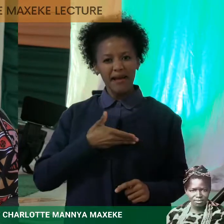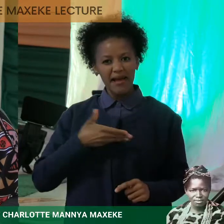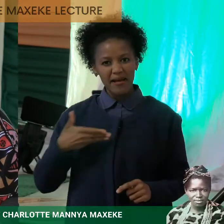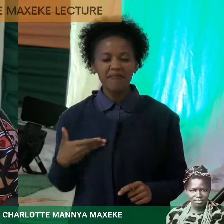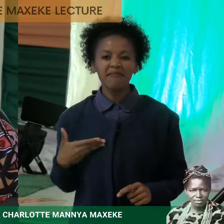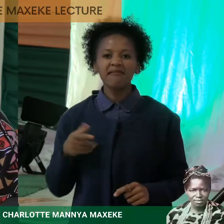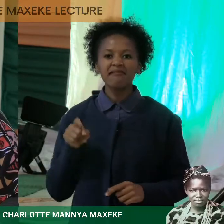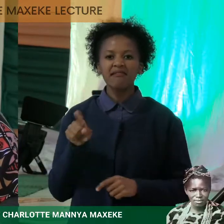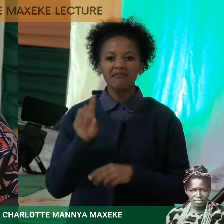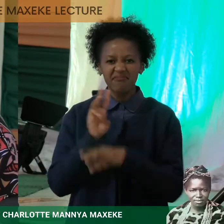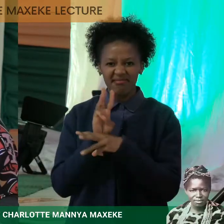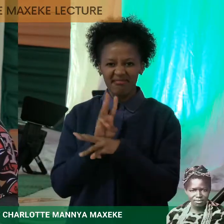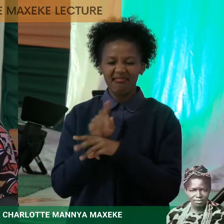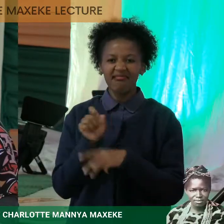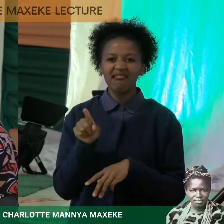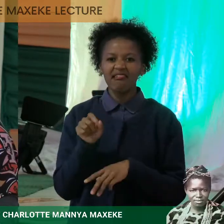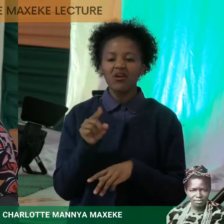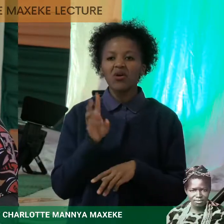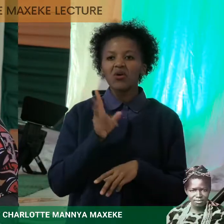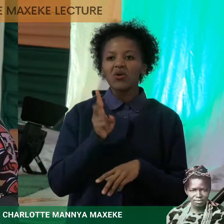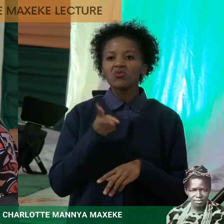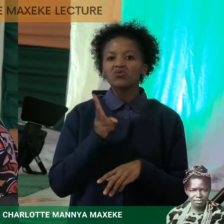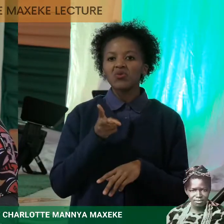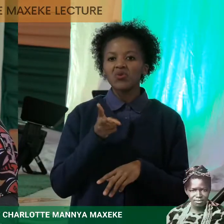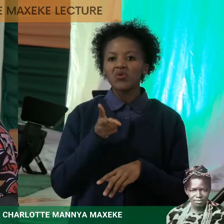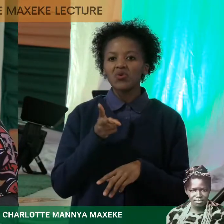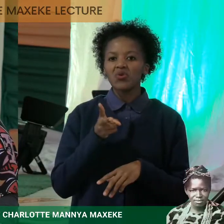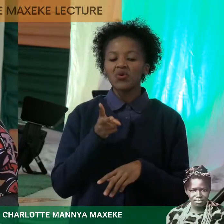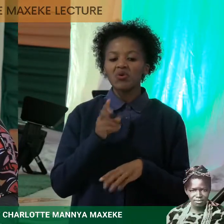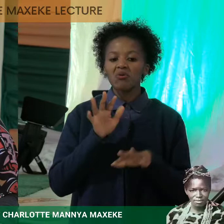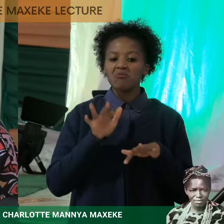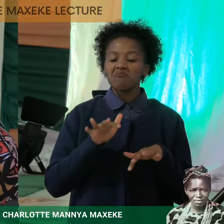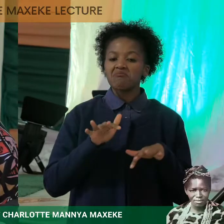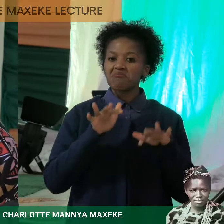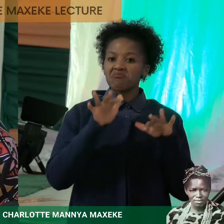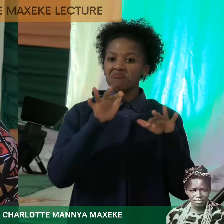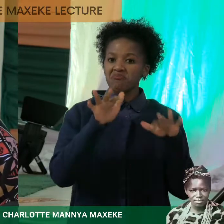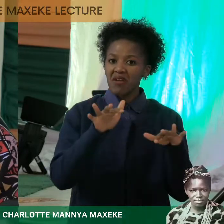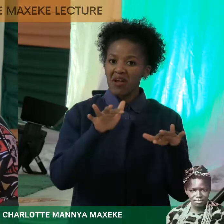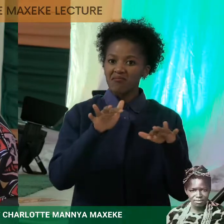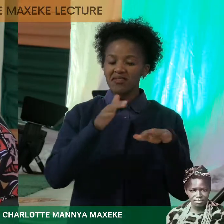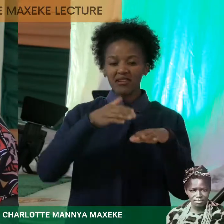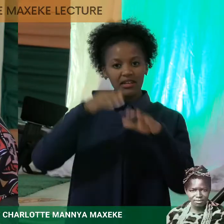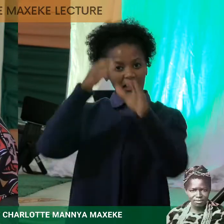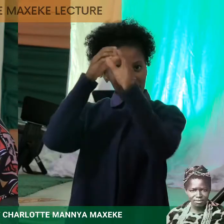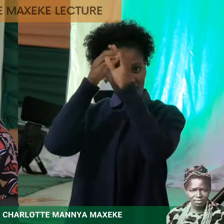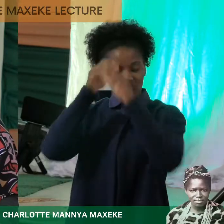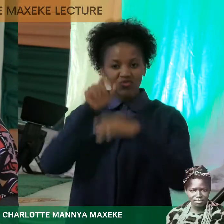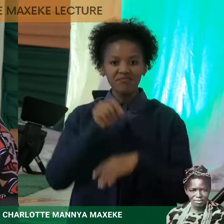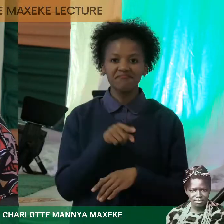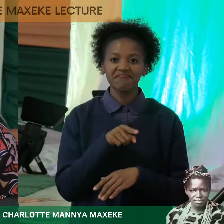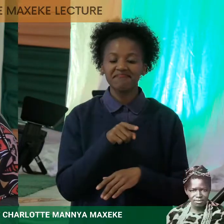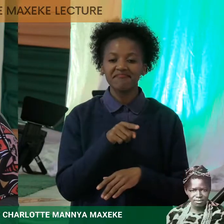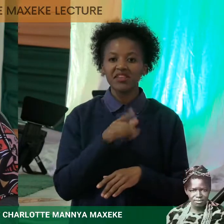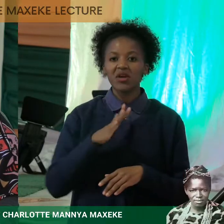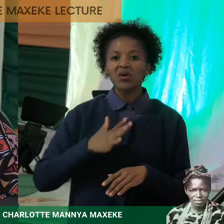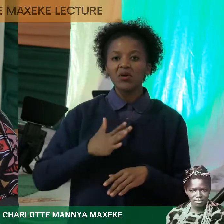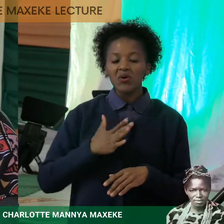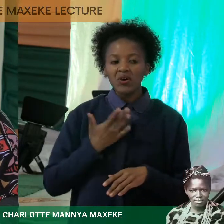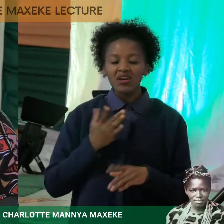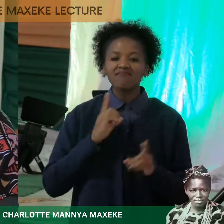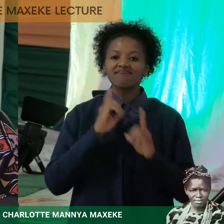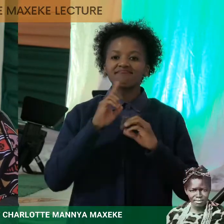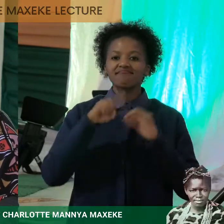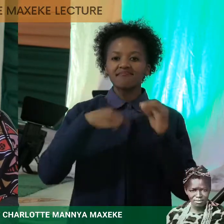Secondly, I want to talk about Umama Charlotte Maxeke as a public intellectual. Thirdly, I want to talk about